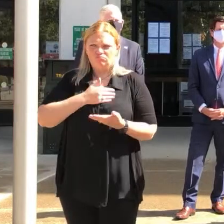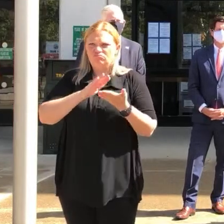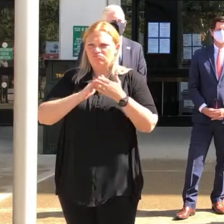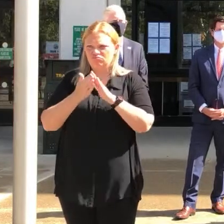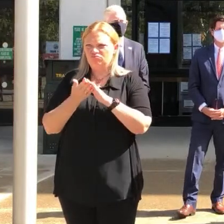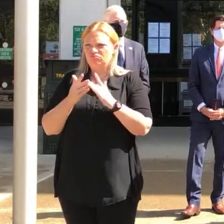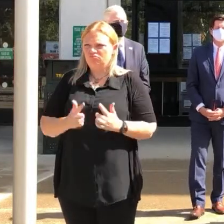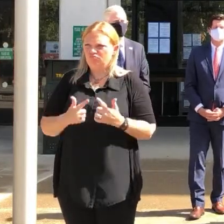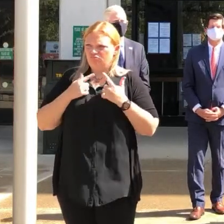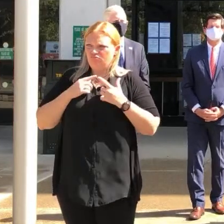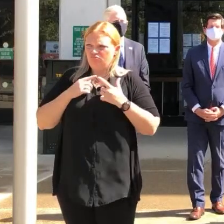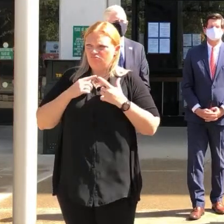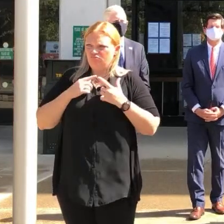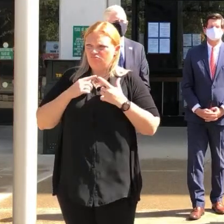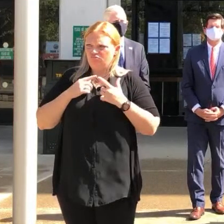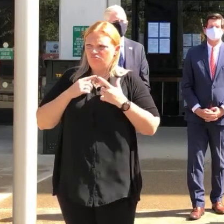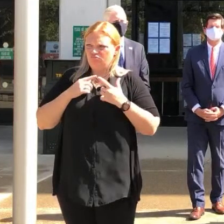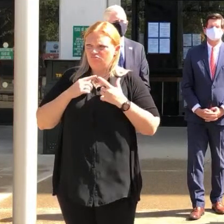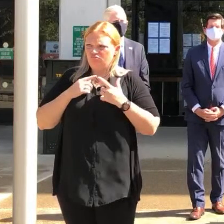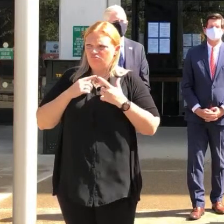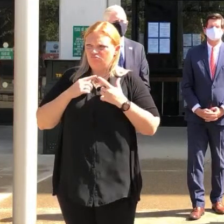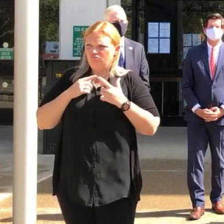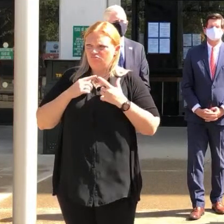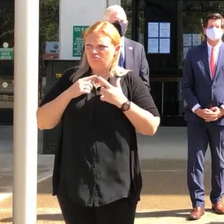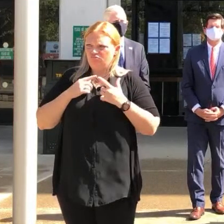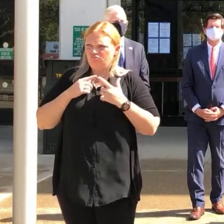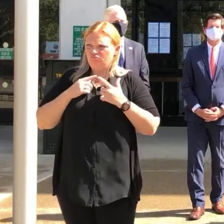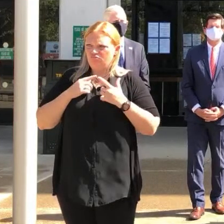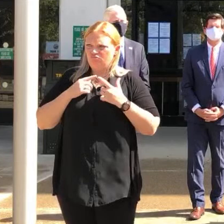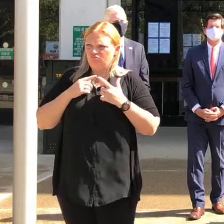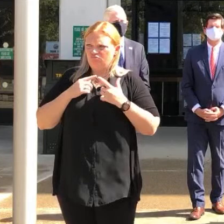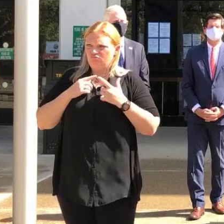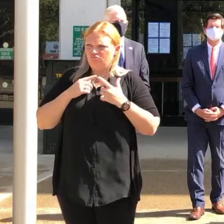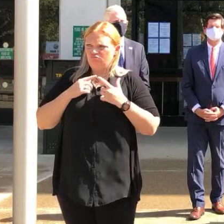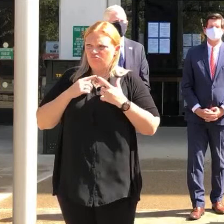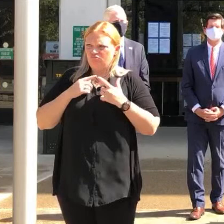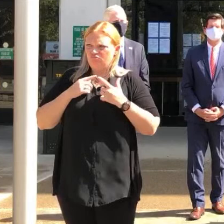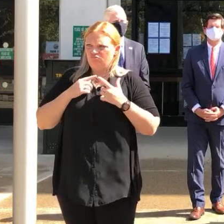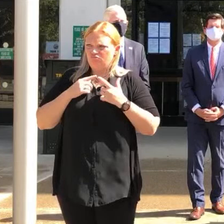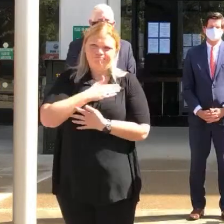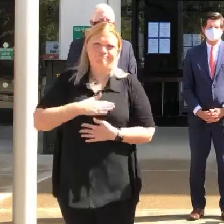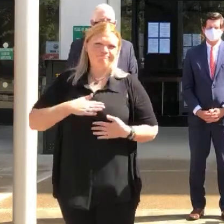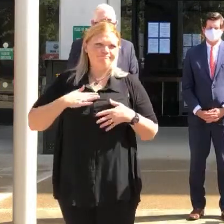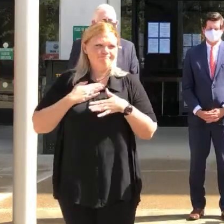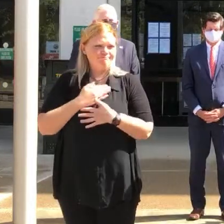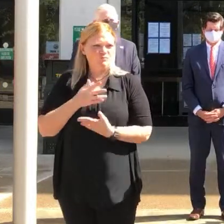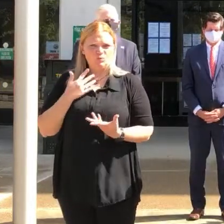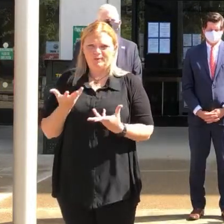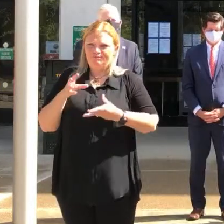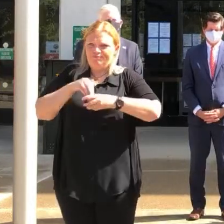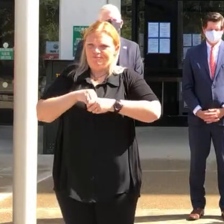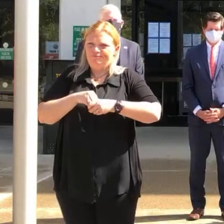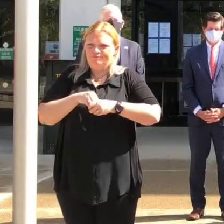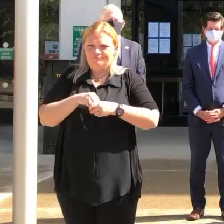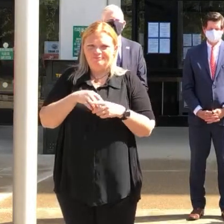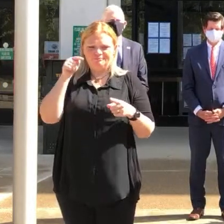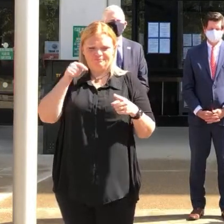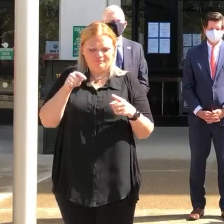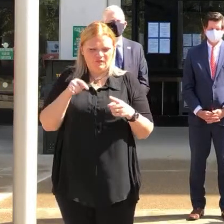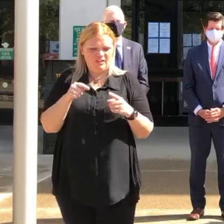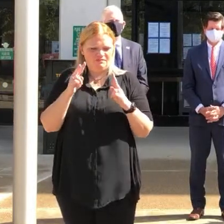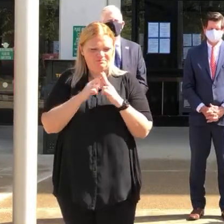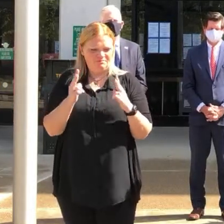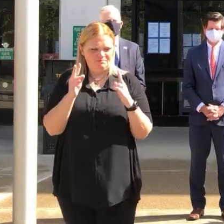community that live in Buffalo and Erie County. So I am very pleased to be a part of this